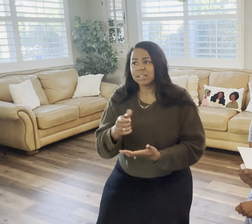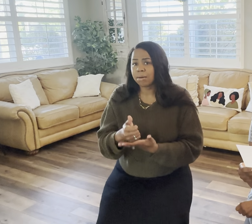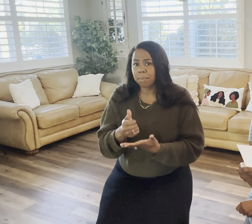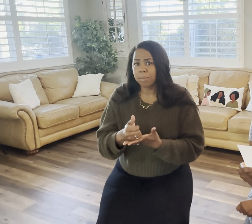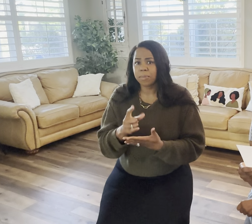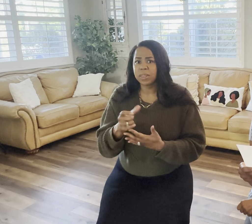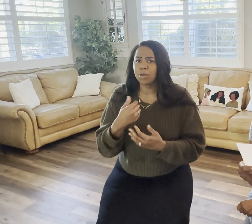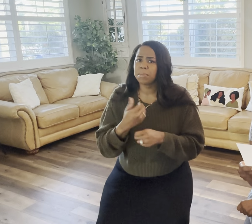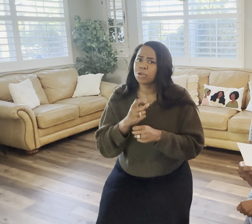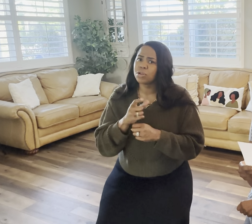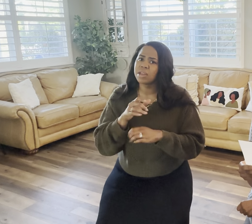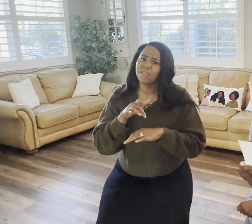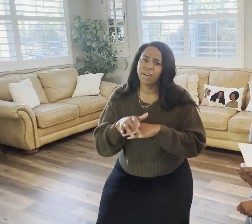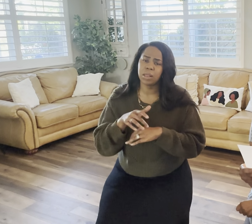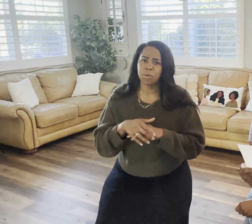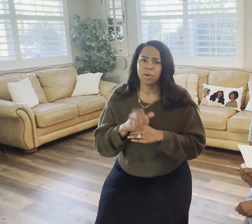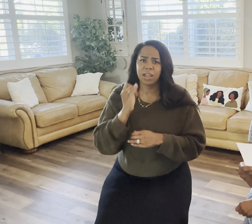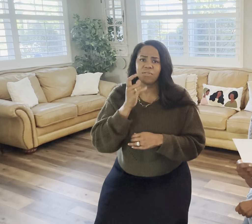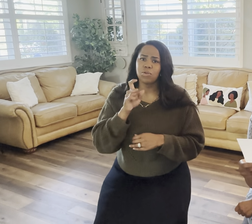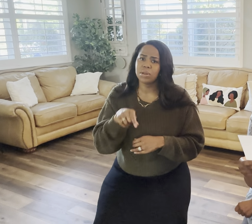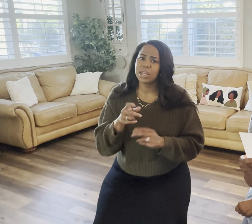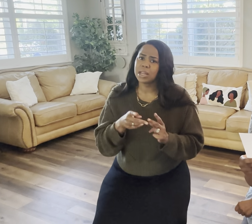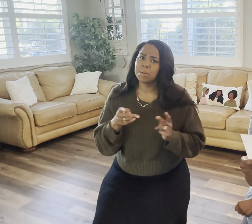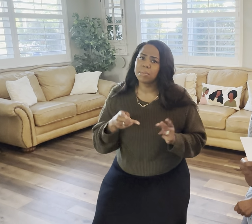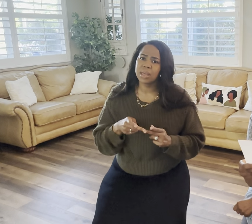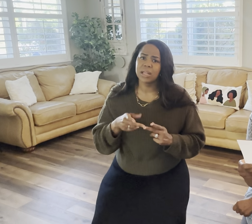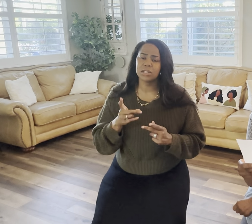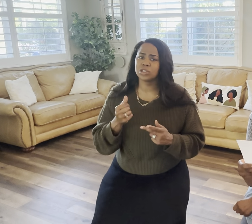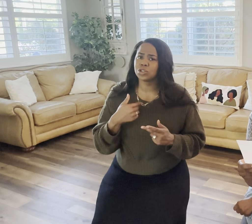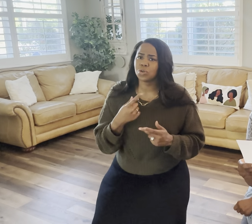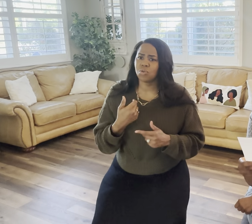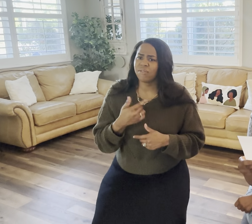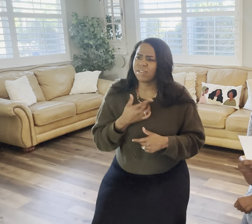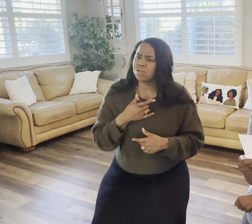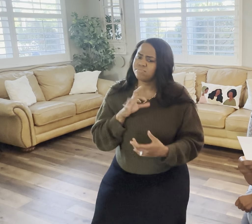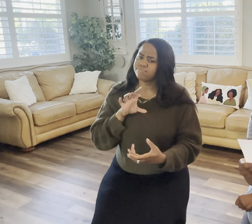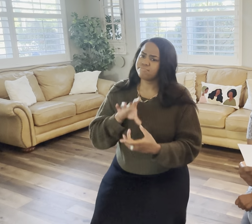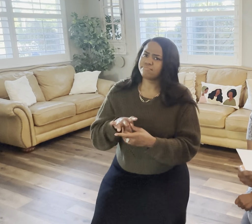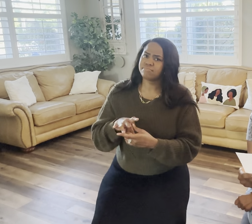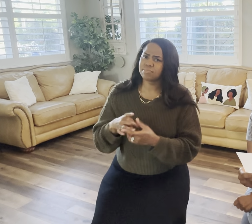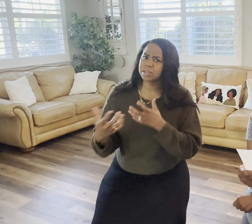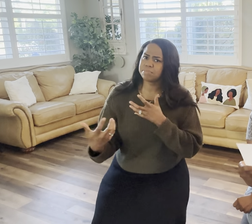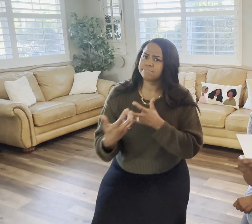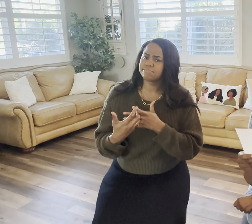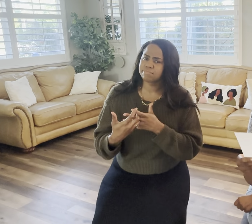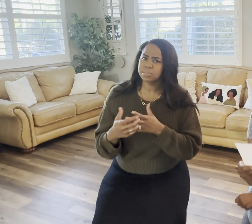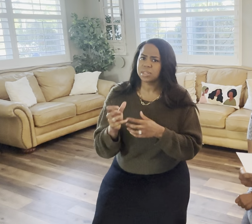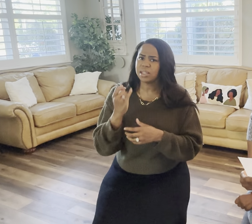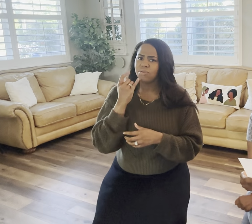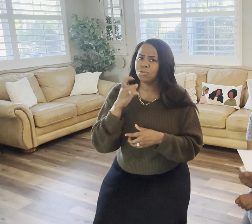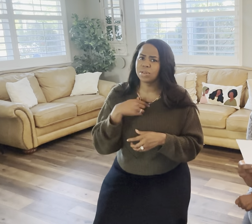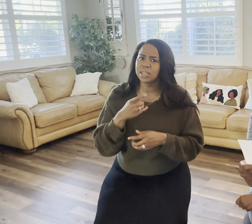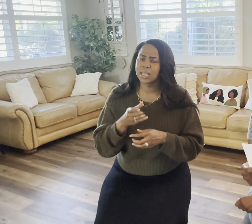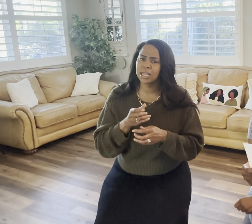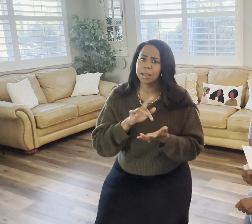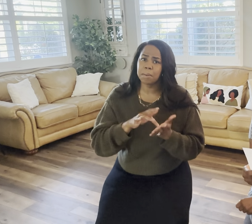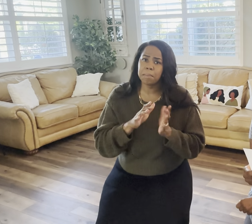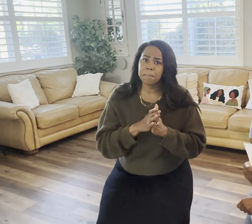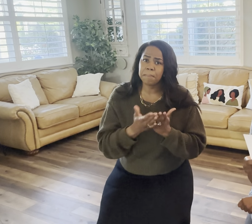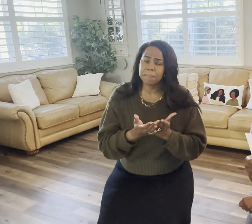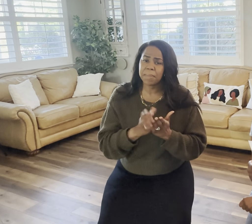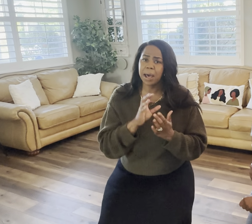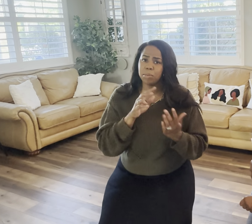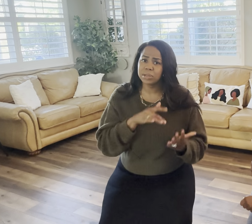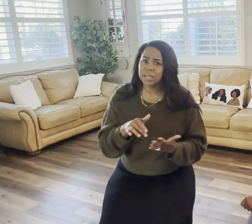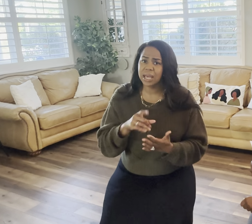if you just need a place to belong to, a sense of belonging somewhere, if you need a Bible study, if you need fellowship, whatever you need,